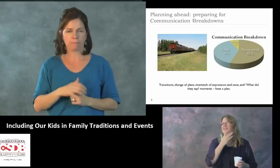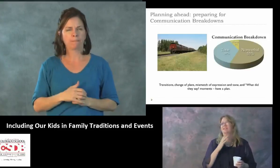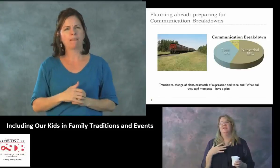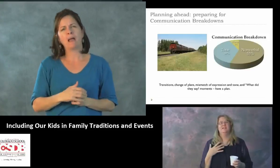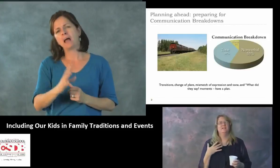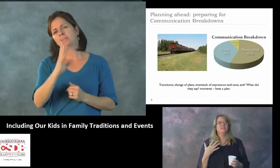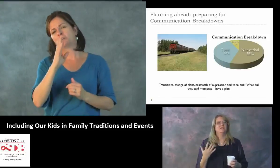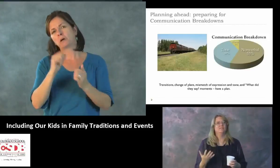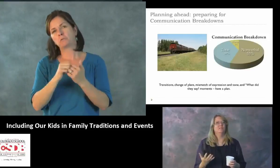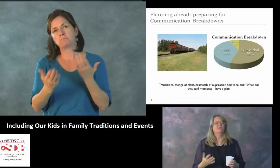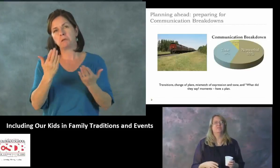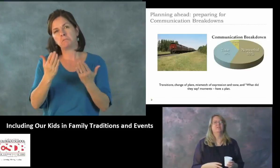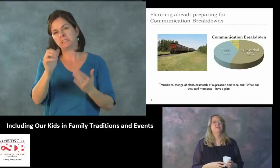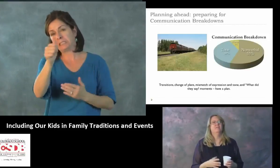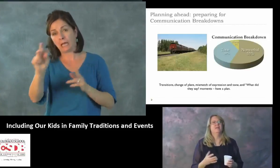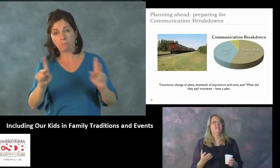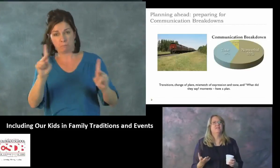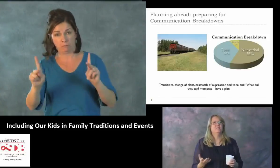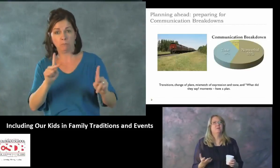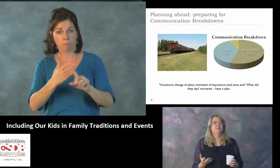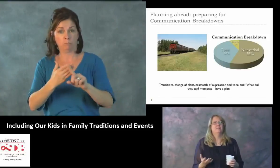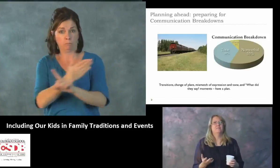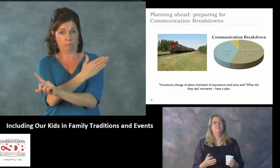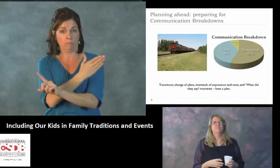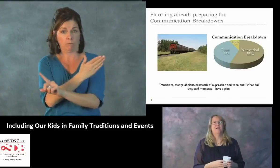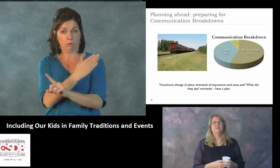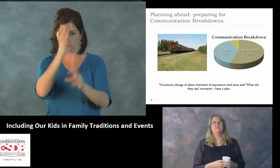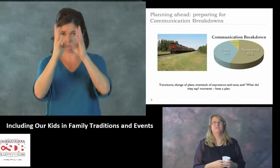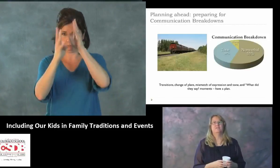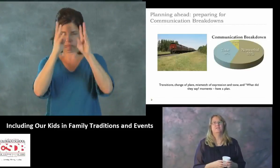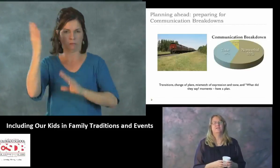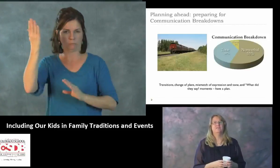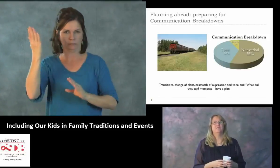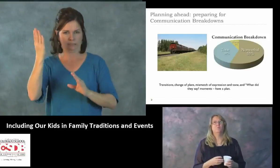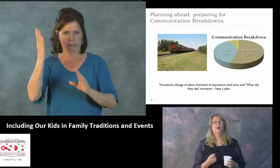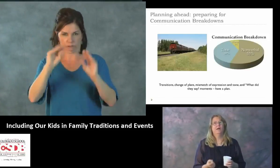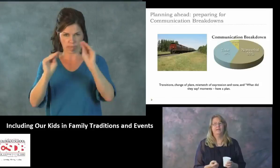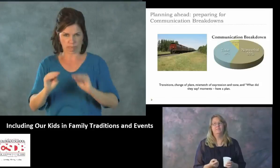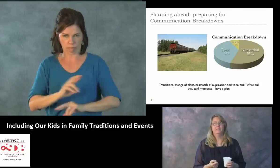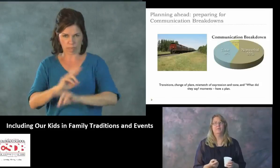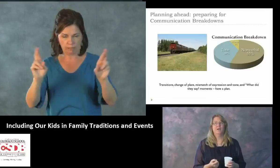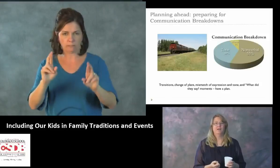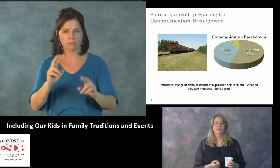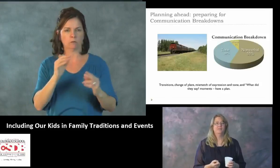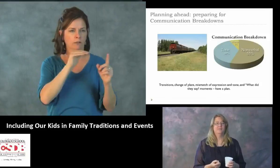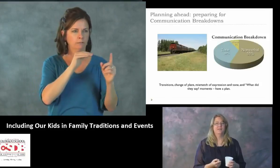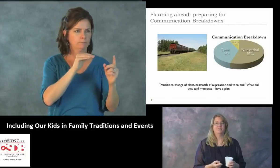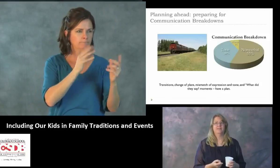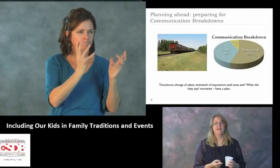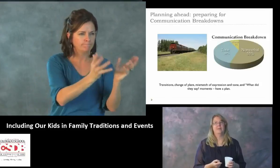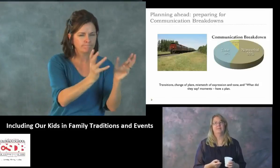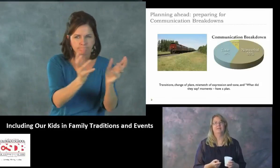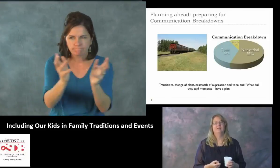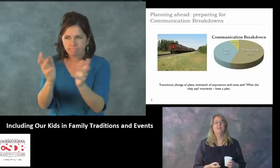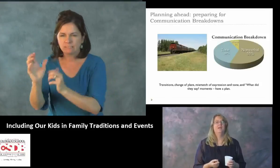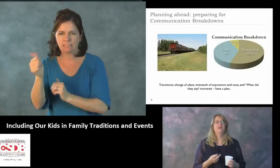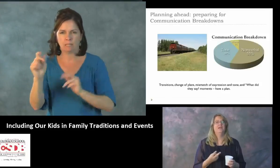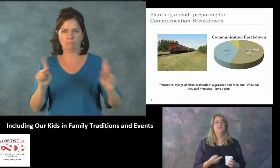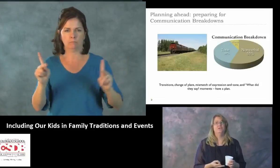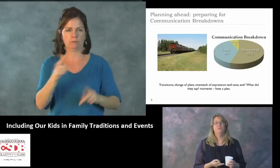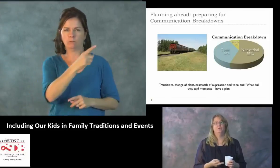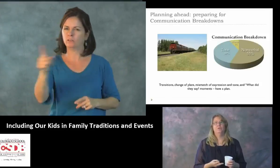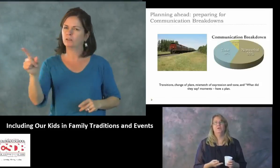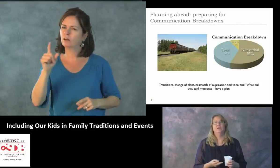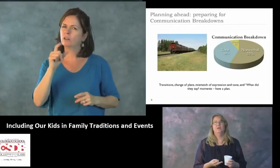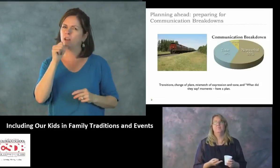good solution. But I think probably the most practical is, 1, be aware that that's going to happen,